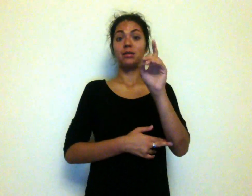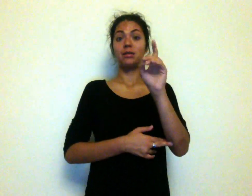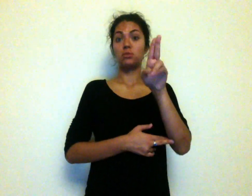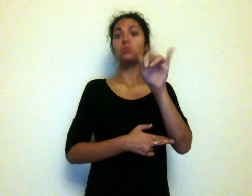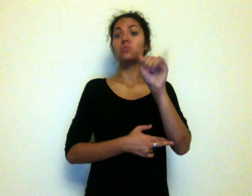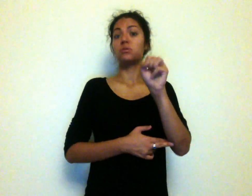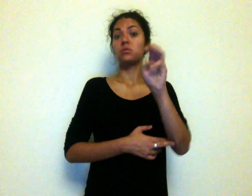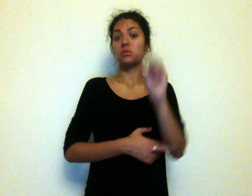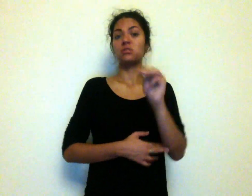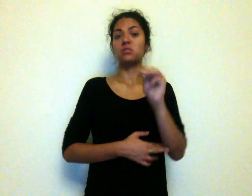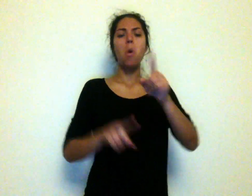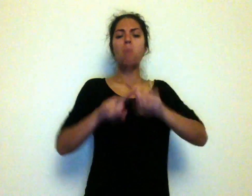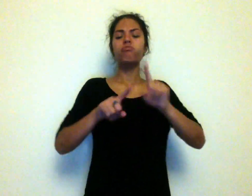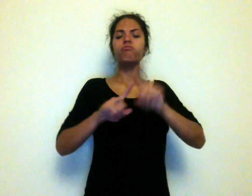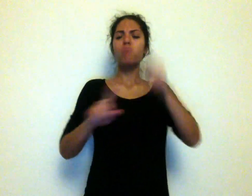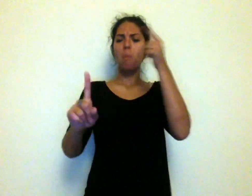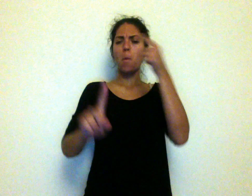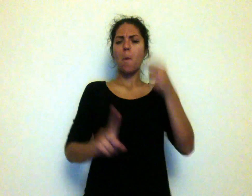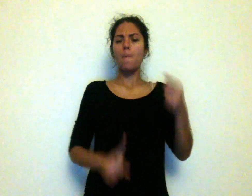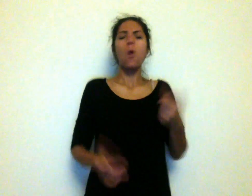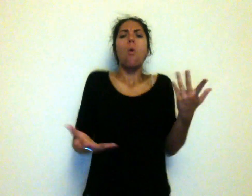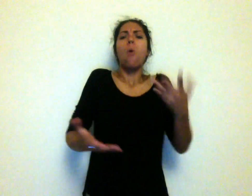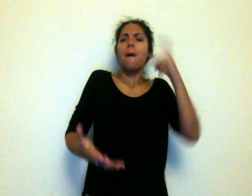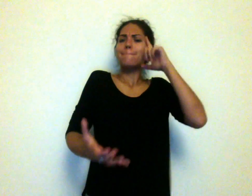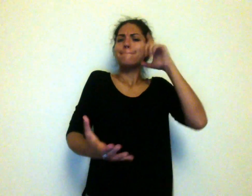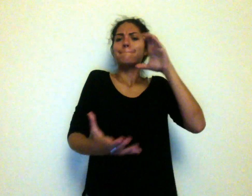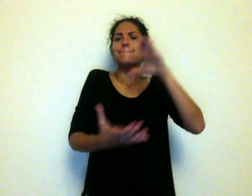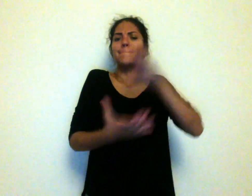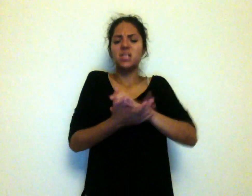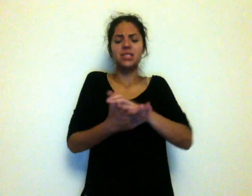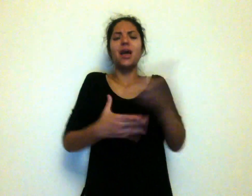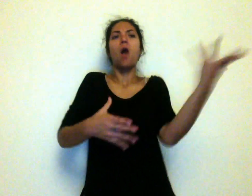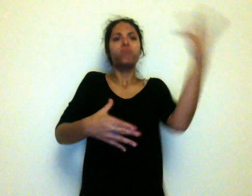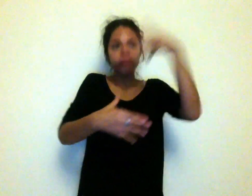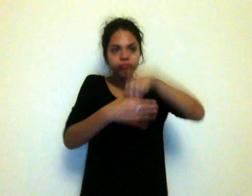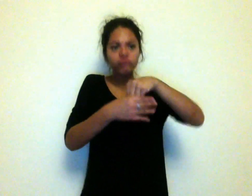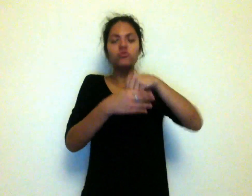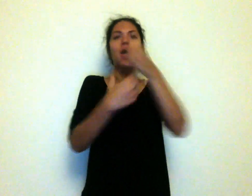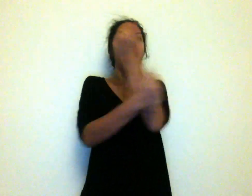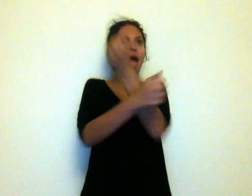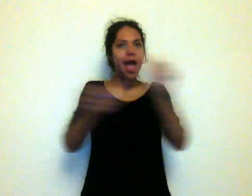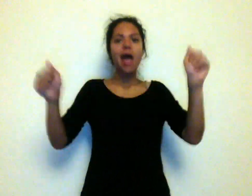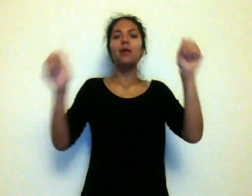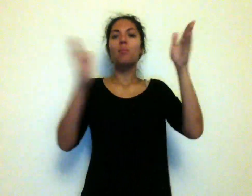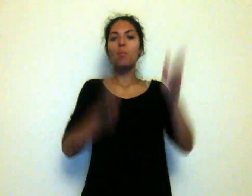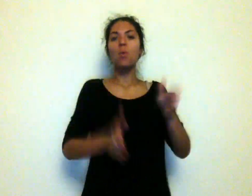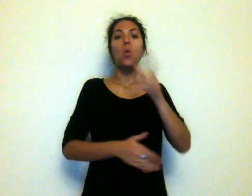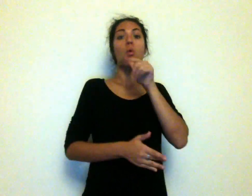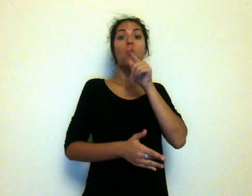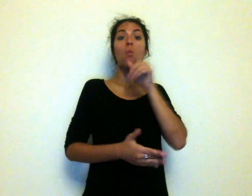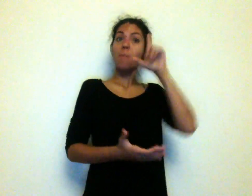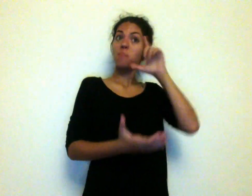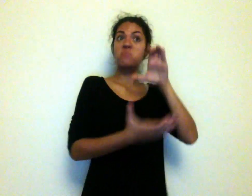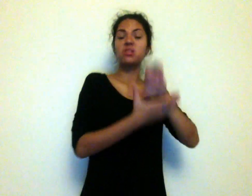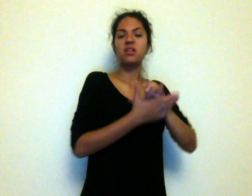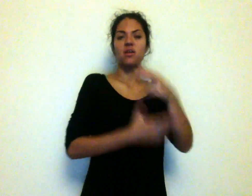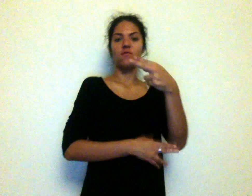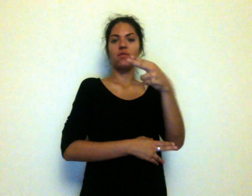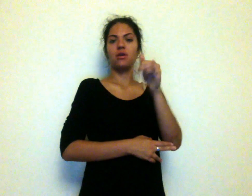are the essential beliefs of Hinduism without necessarily going into all of their philosophical writings and